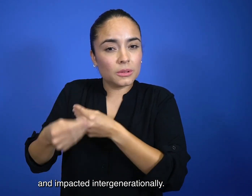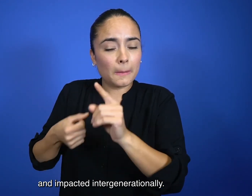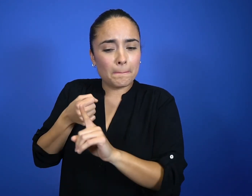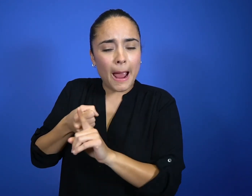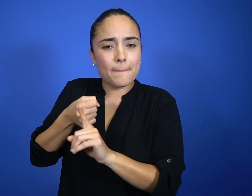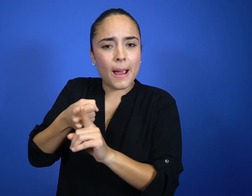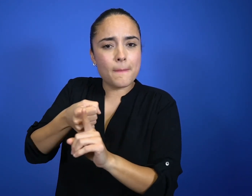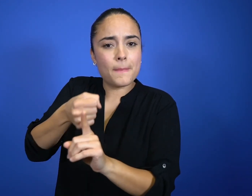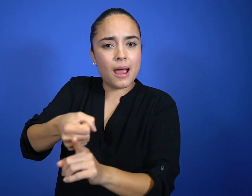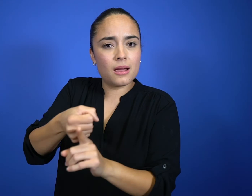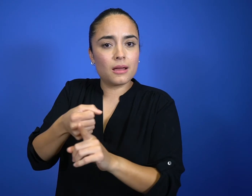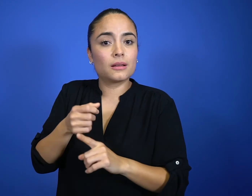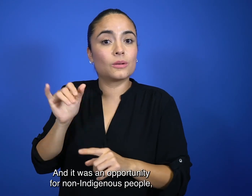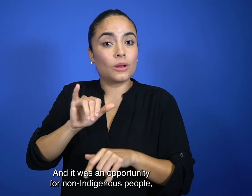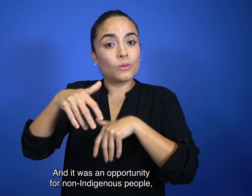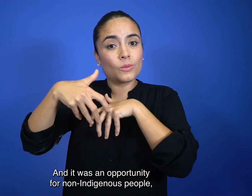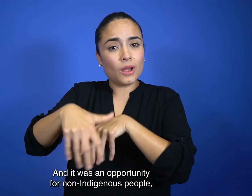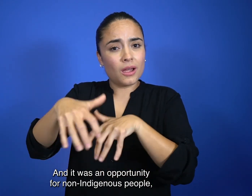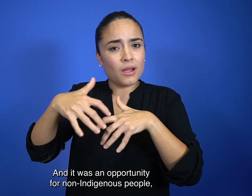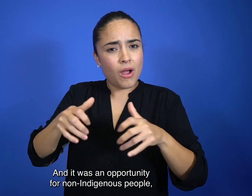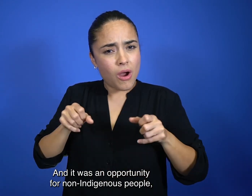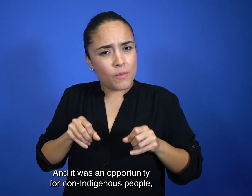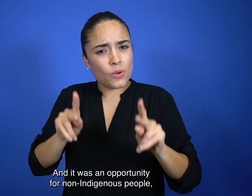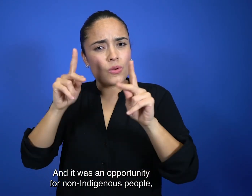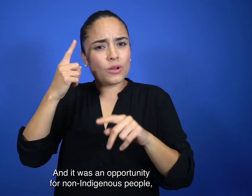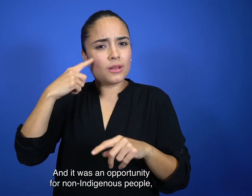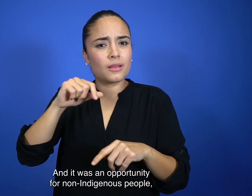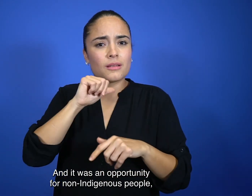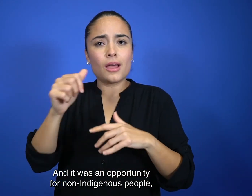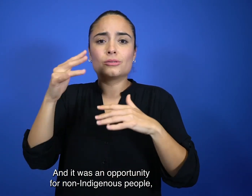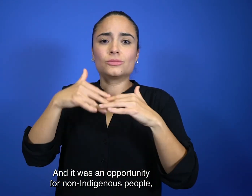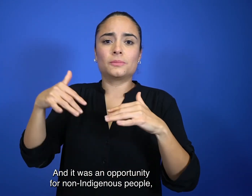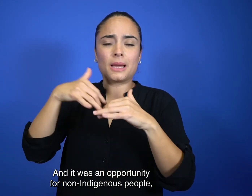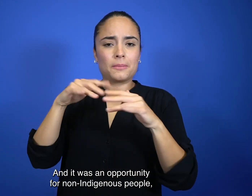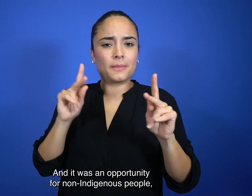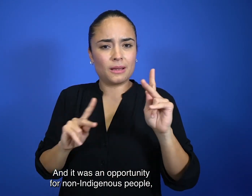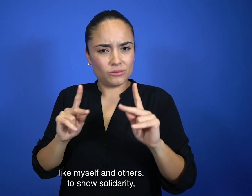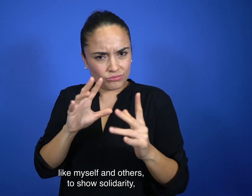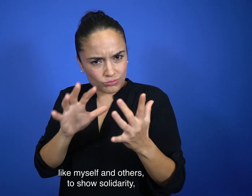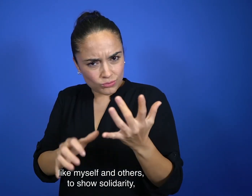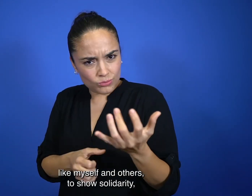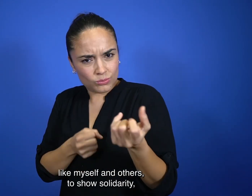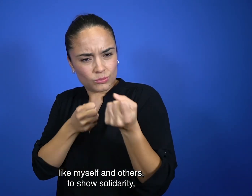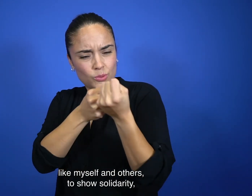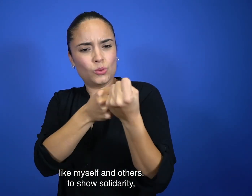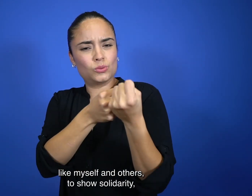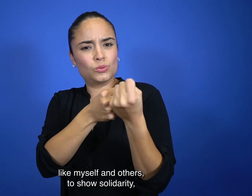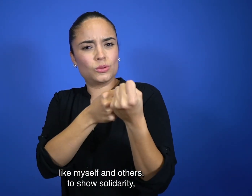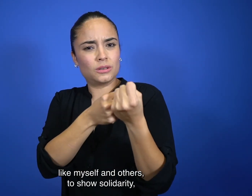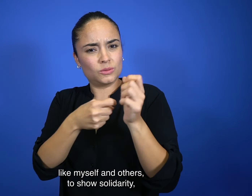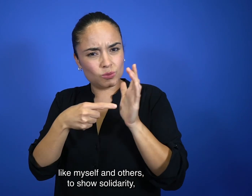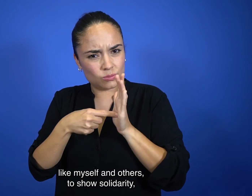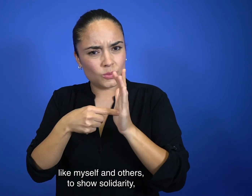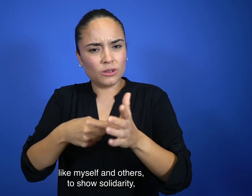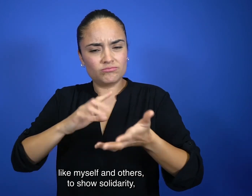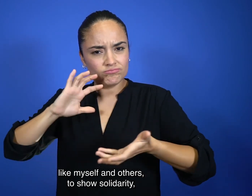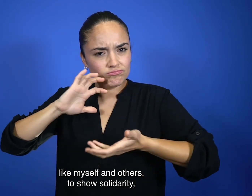intergenerationally. And it was an opportunity for non-Indigenous people like myself and others to show solidarity,